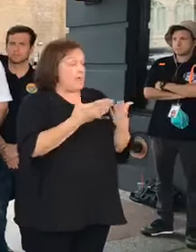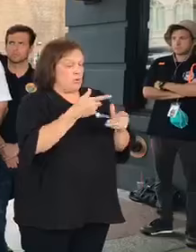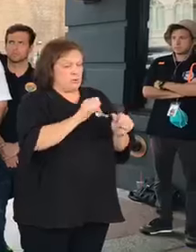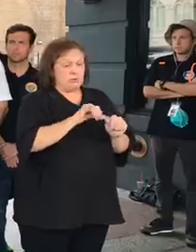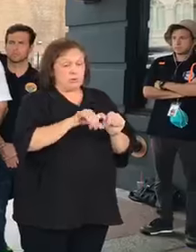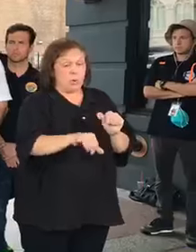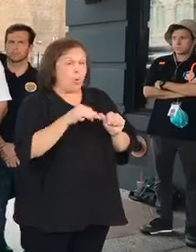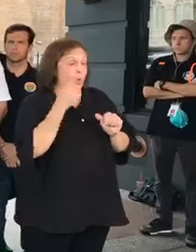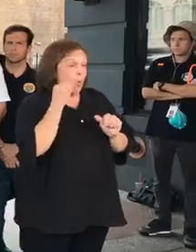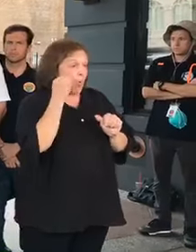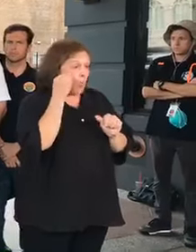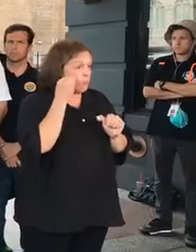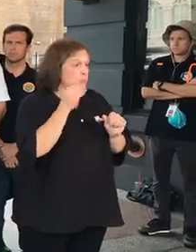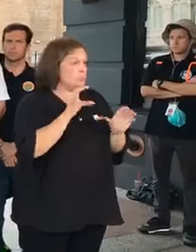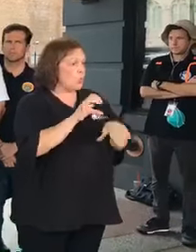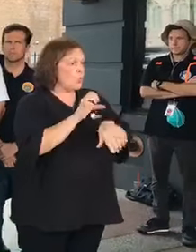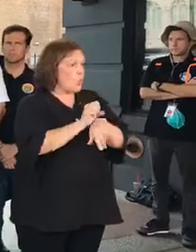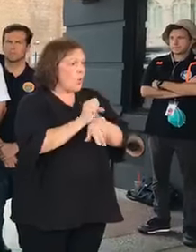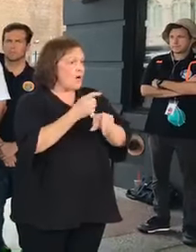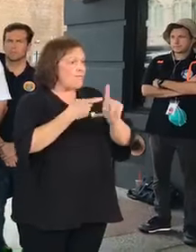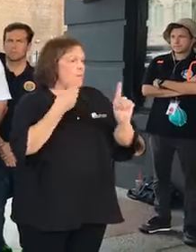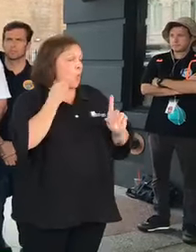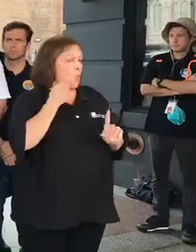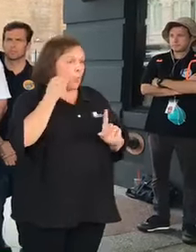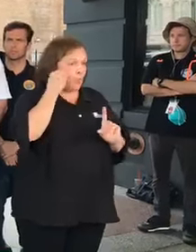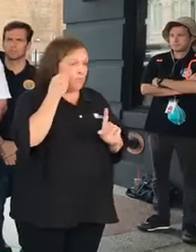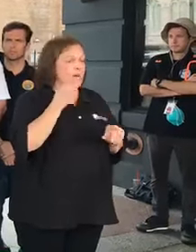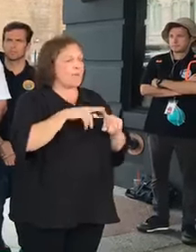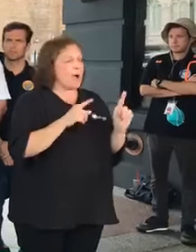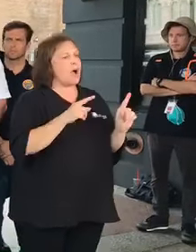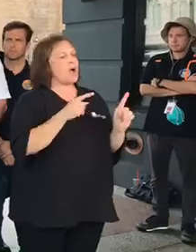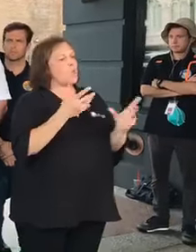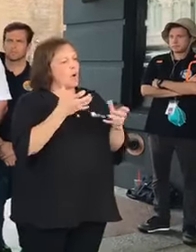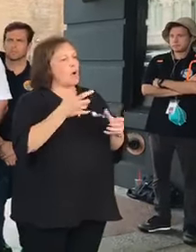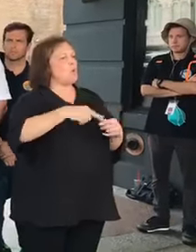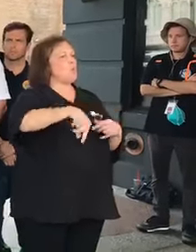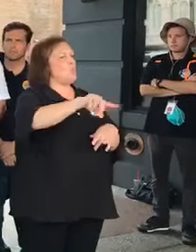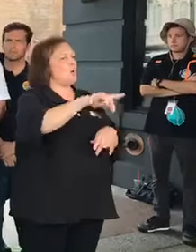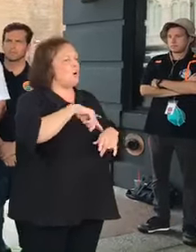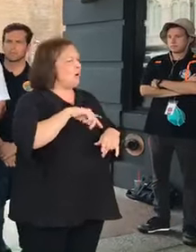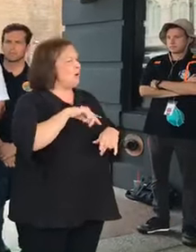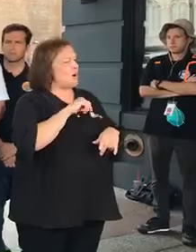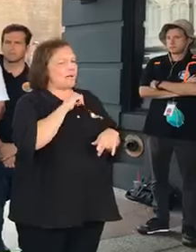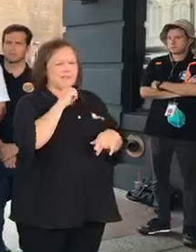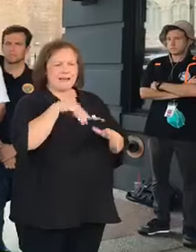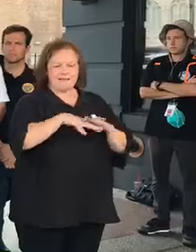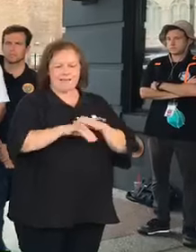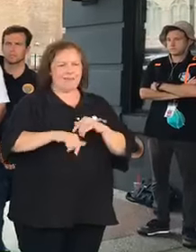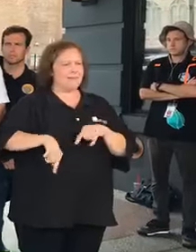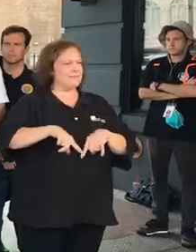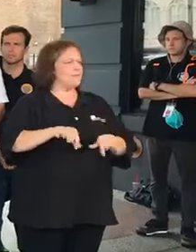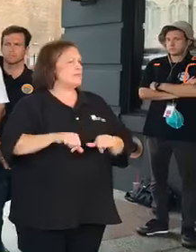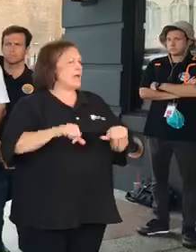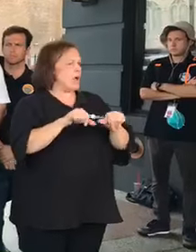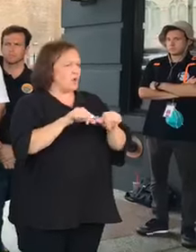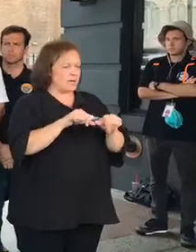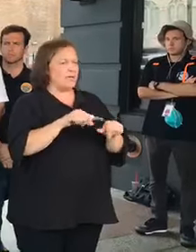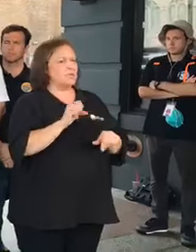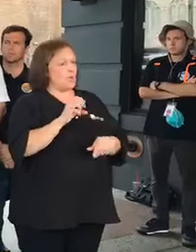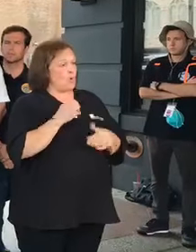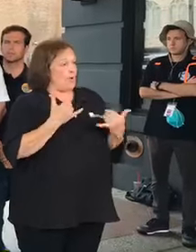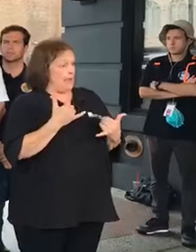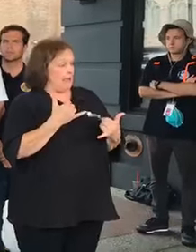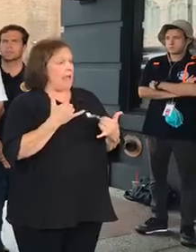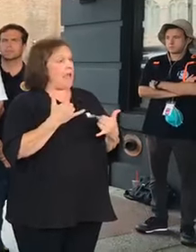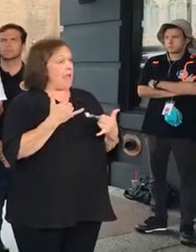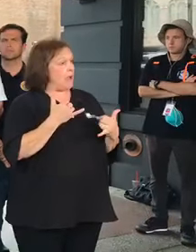may be able to do it, we just ask you to please stay out of the area, continue to work with us with this. We have been very successful with the traffic